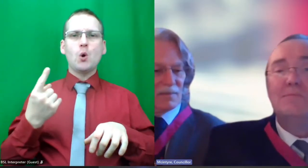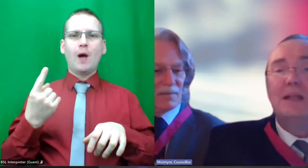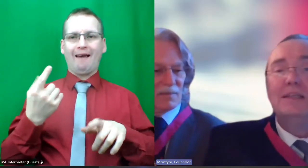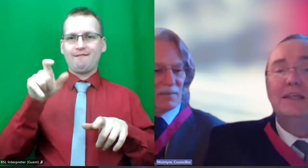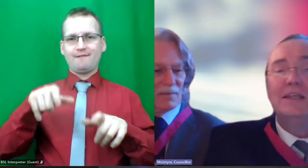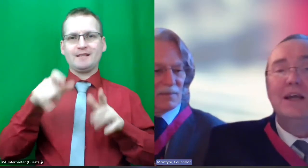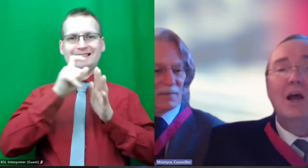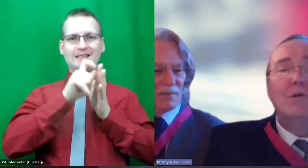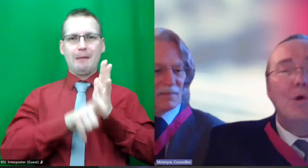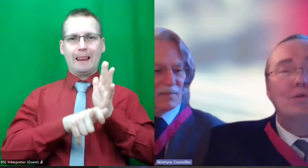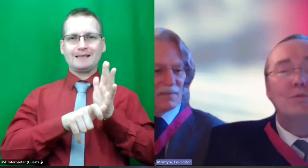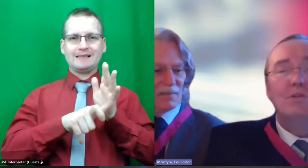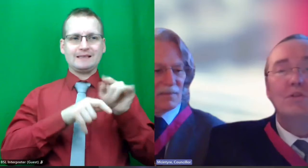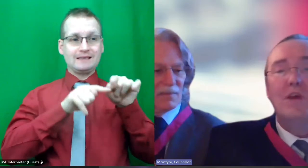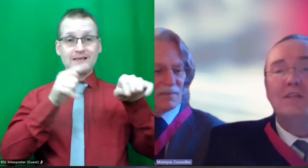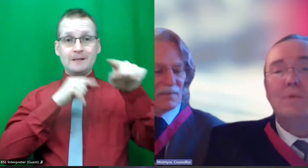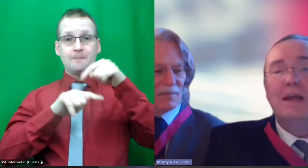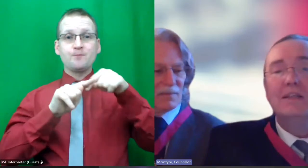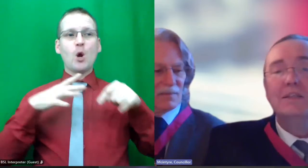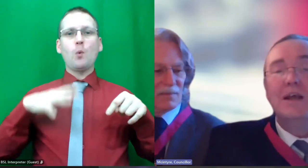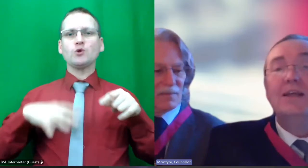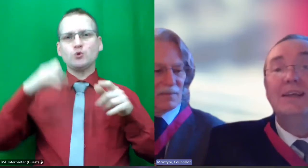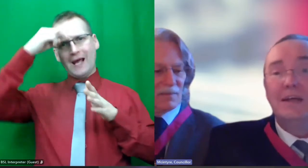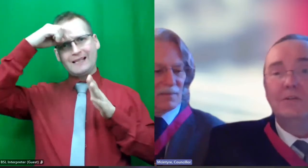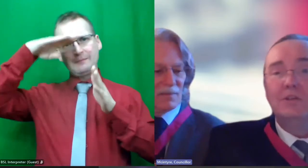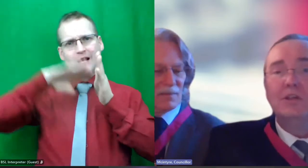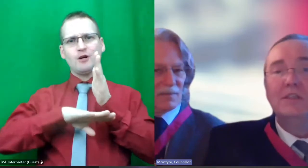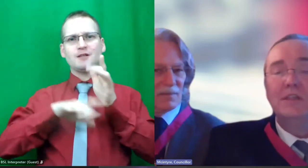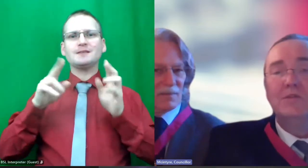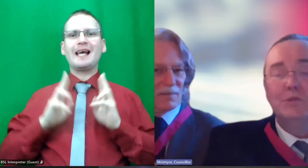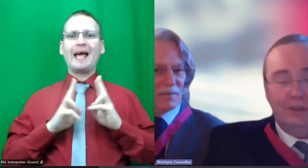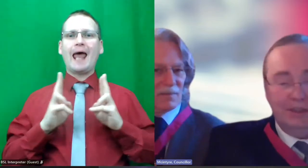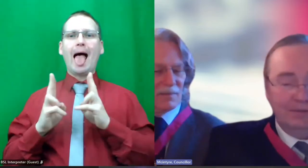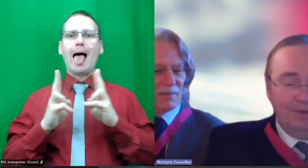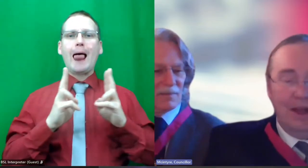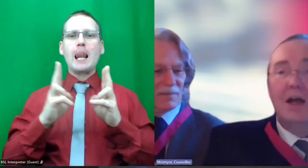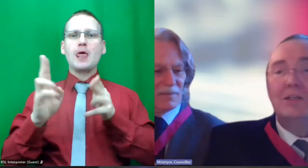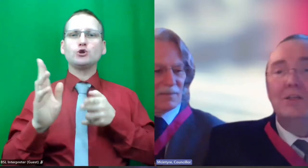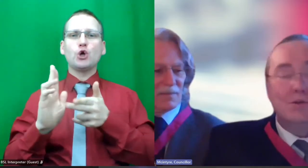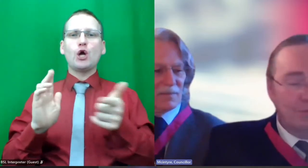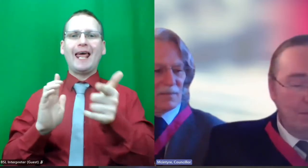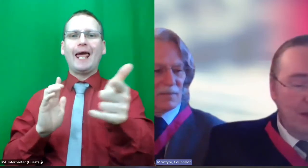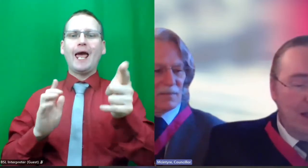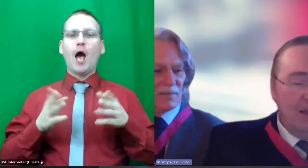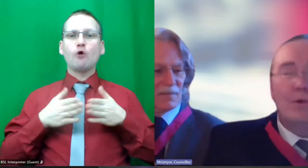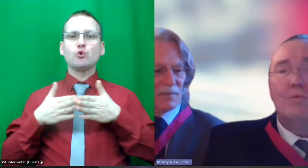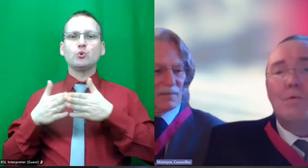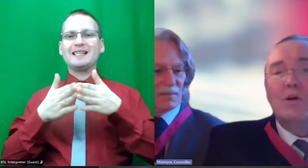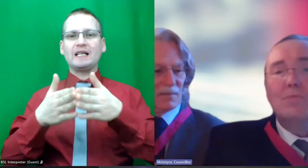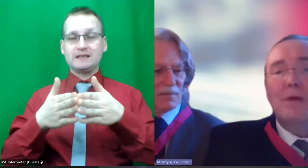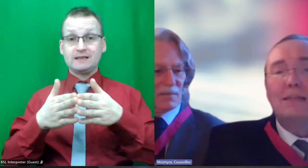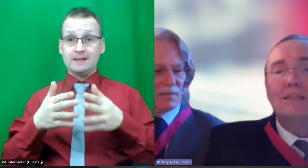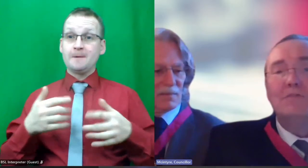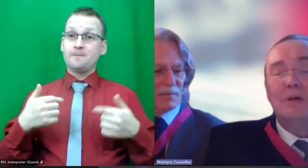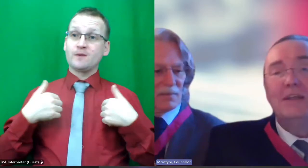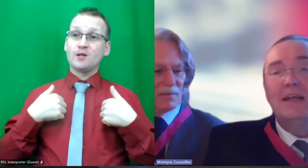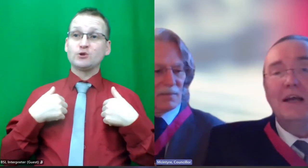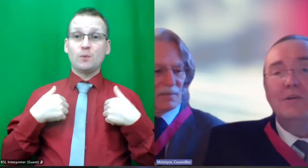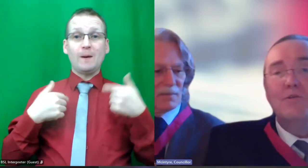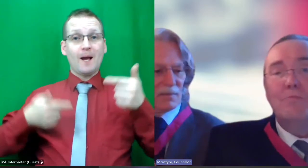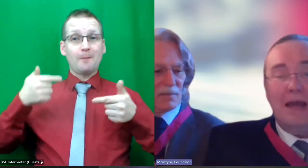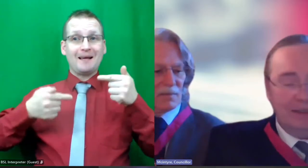with disabilities who also want to experience canal journeys and cruises. So, you know, we were competitive,